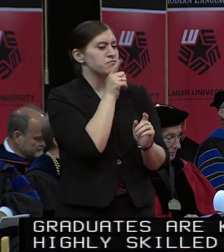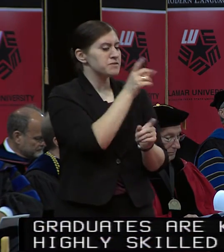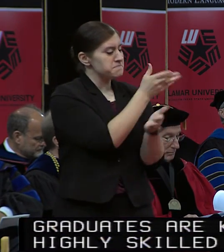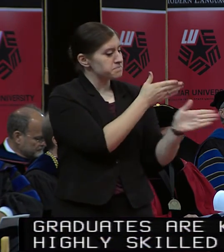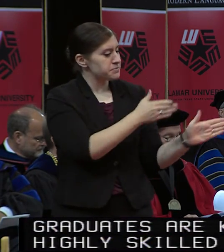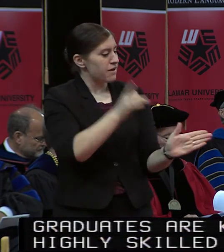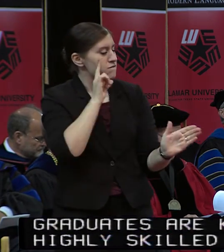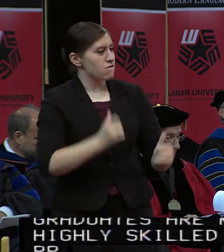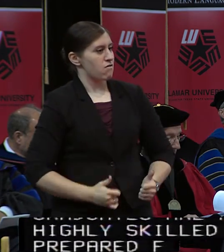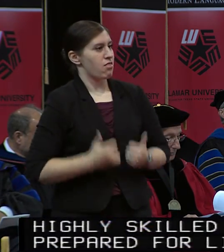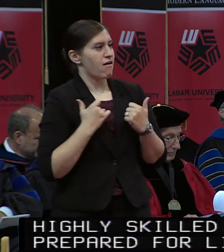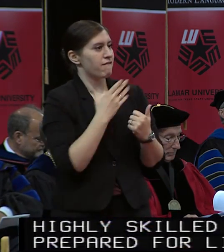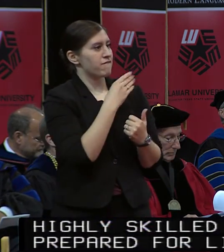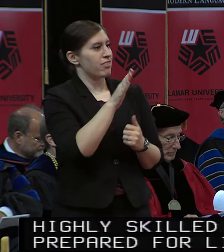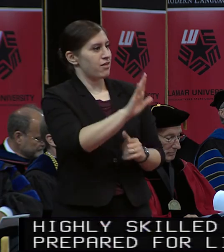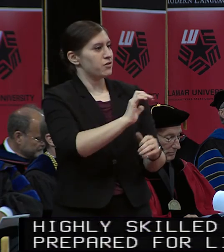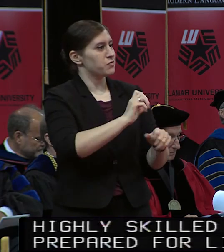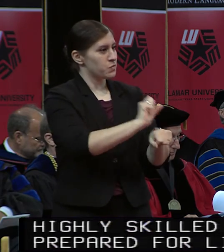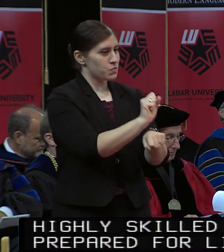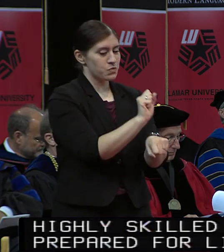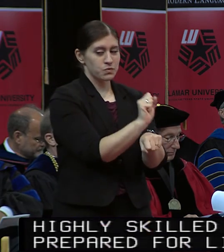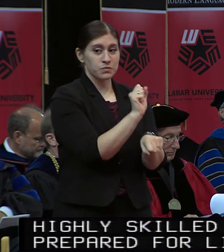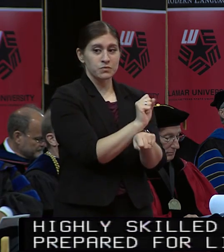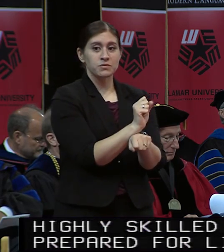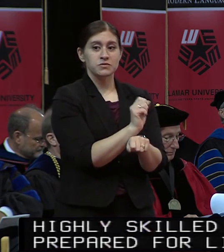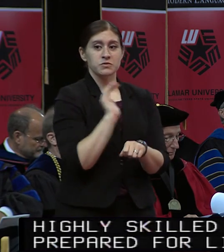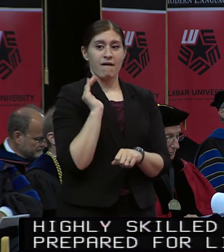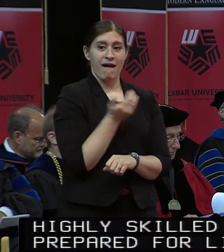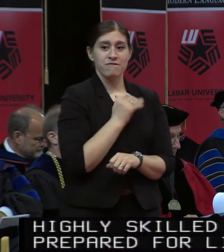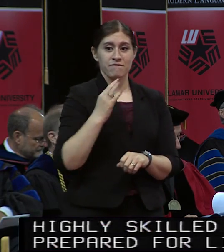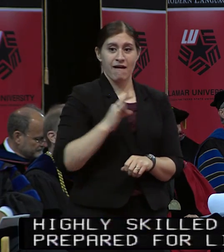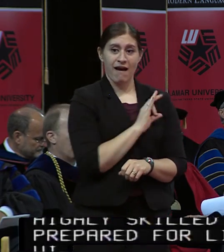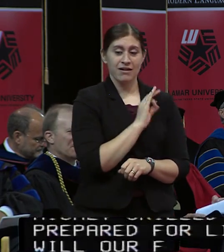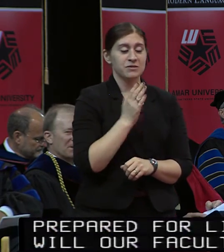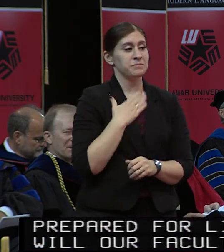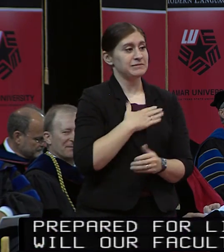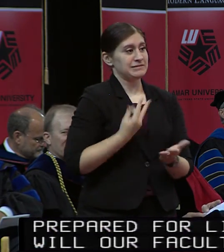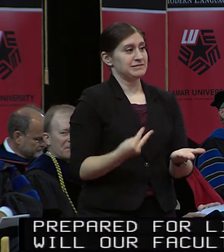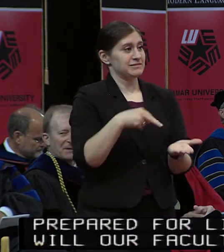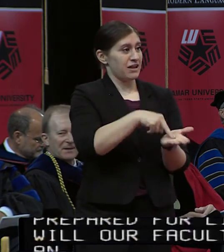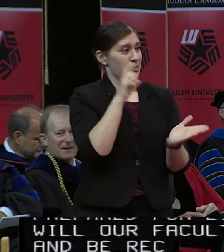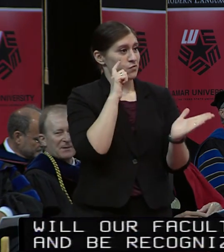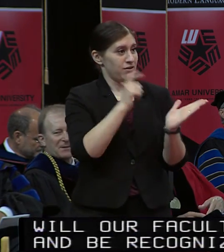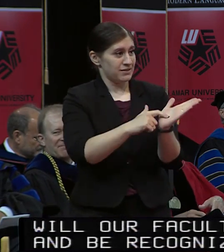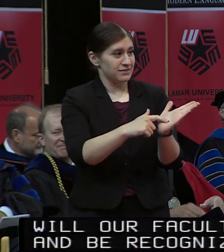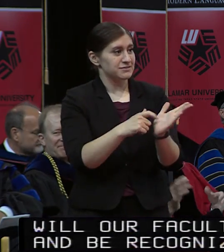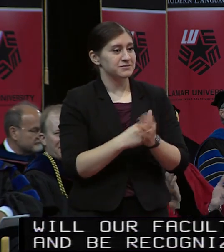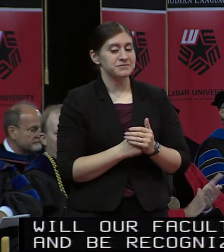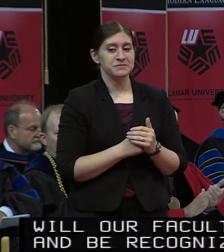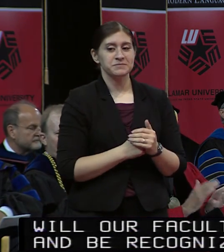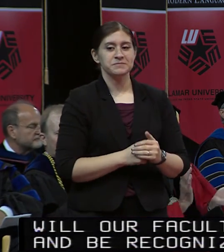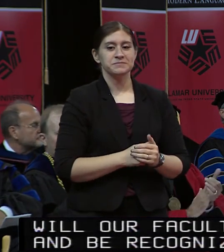prepared for life and careers. Will our faculty please stand and be recognized?